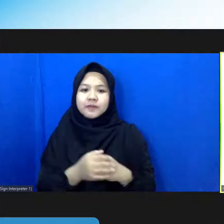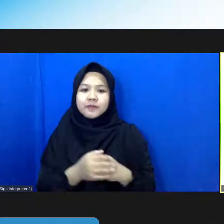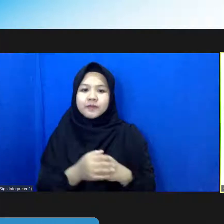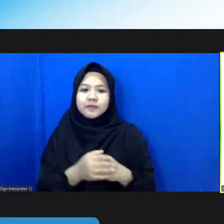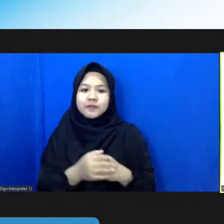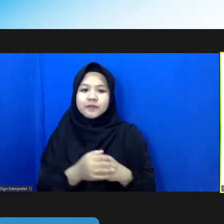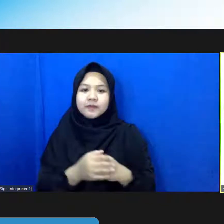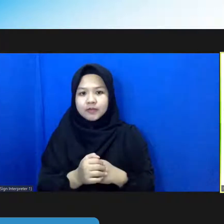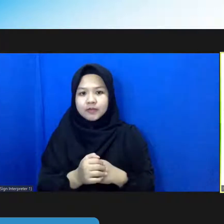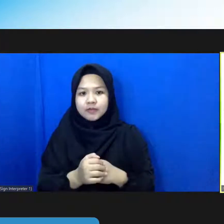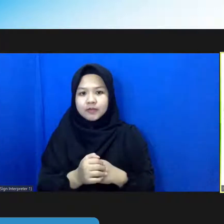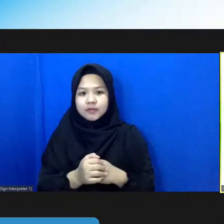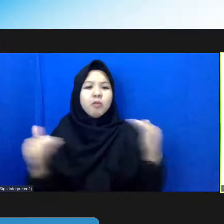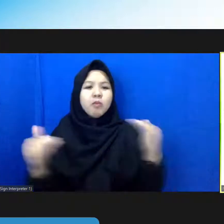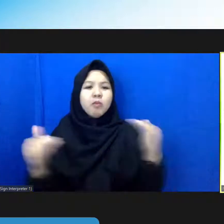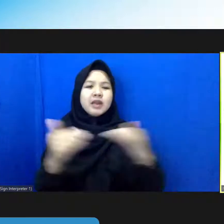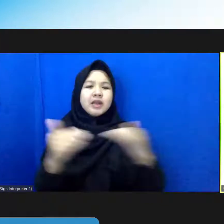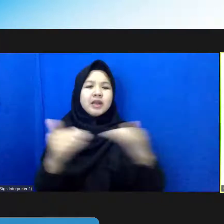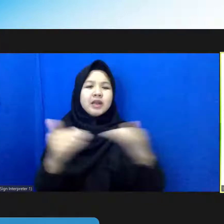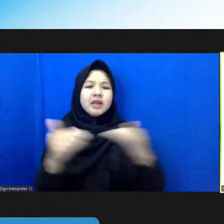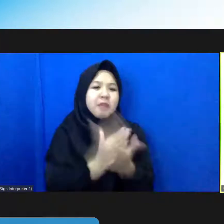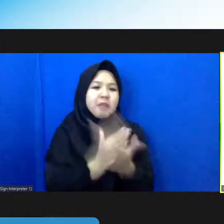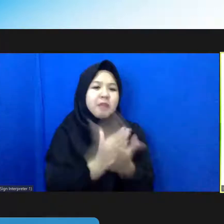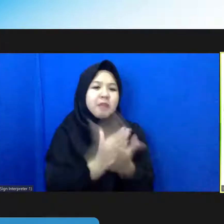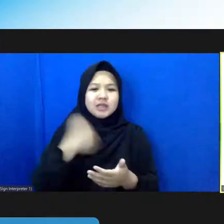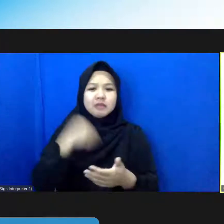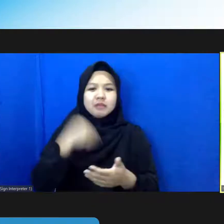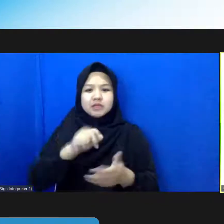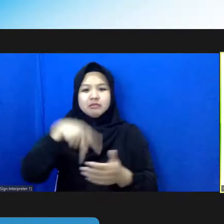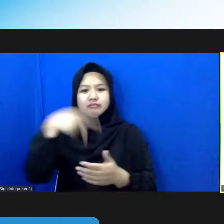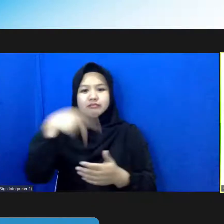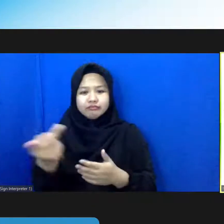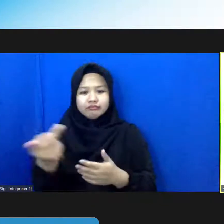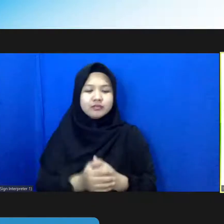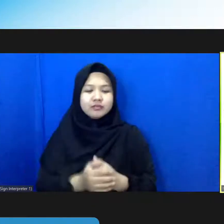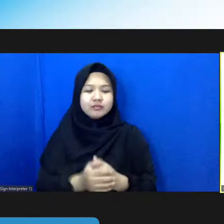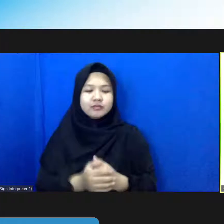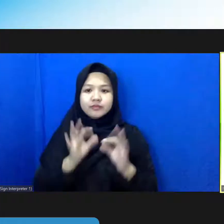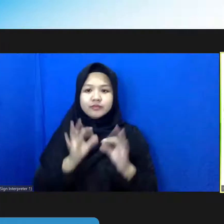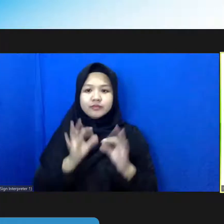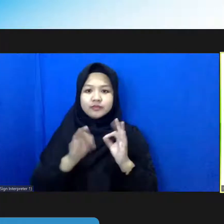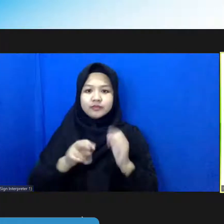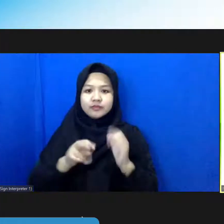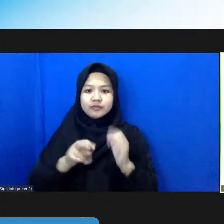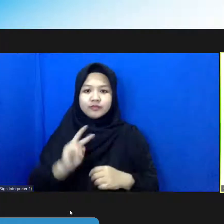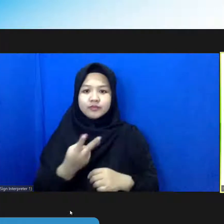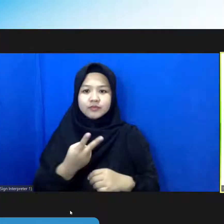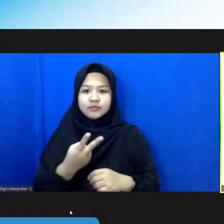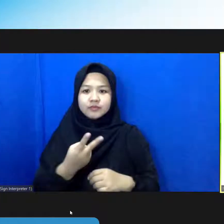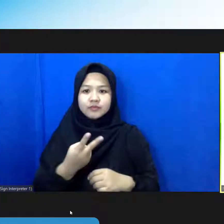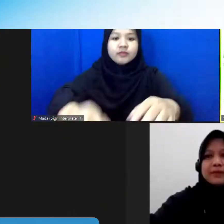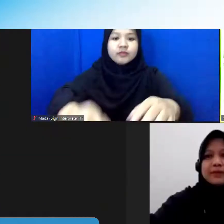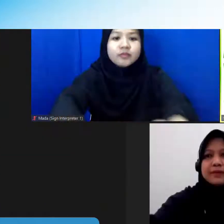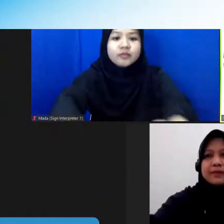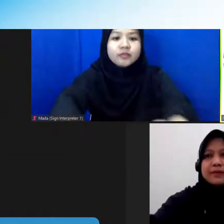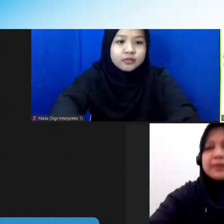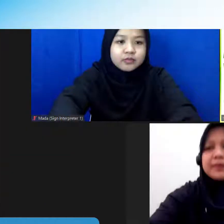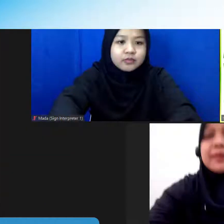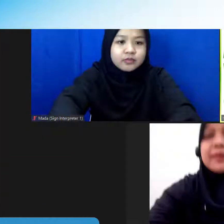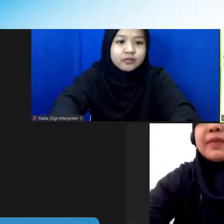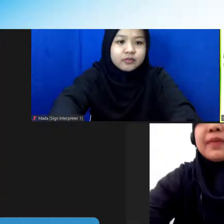limited mobility in going to the market and things like that. So the community decided, okay, if you will go